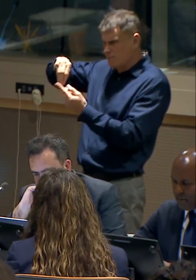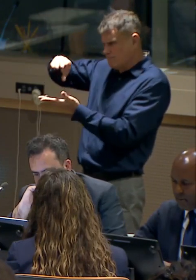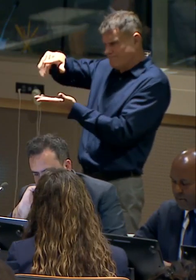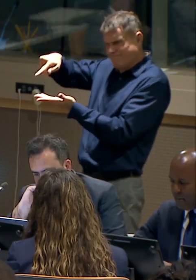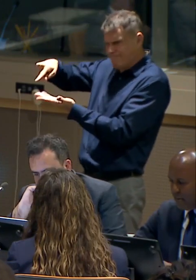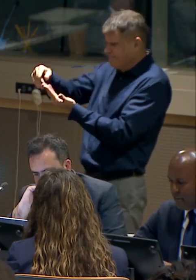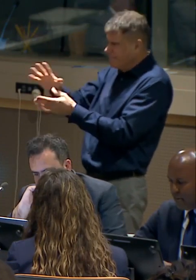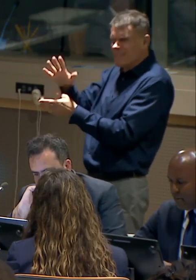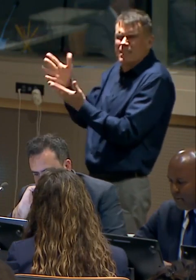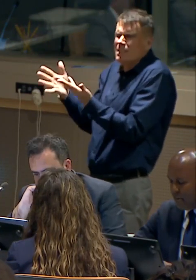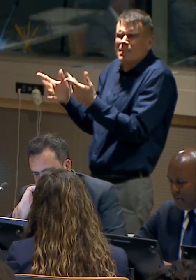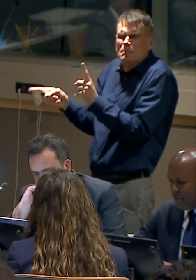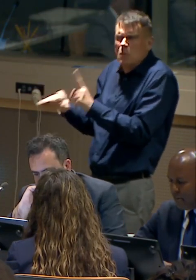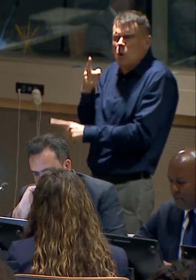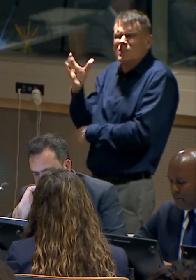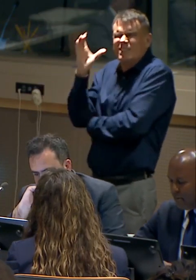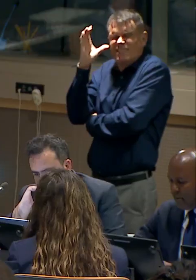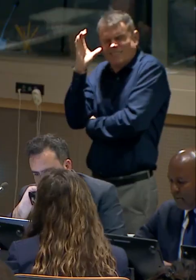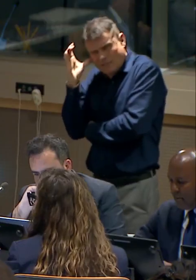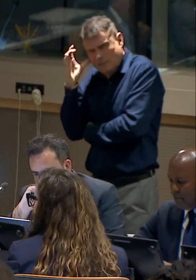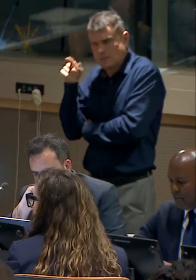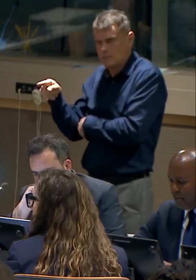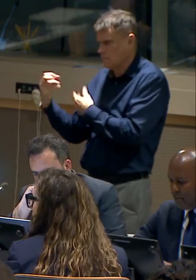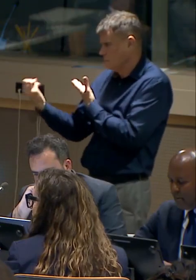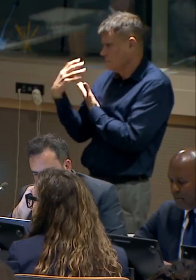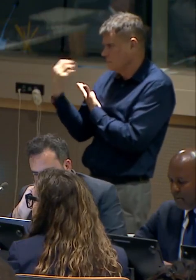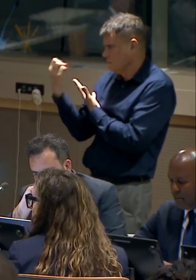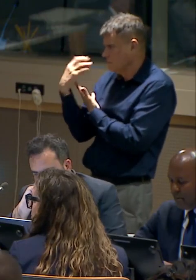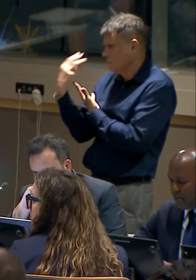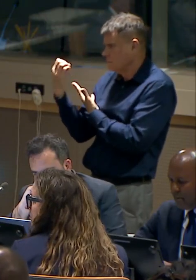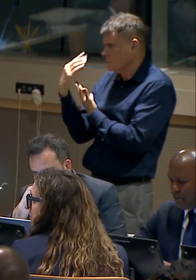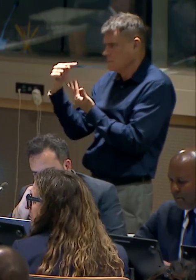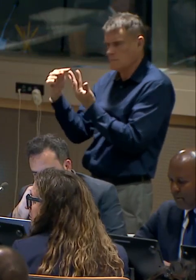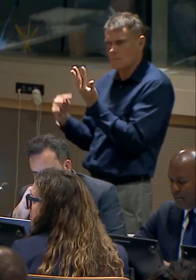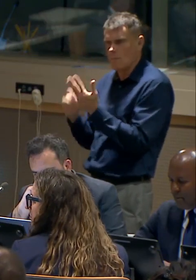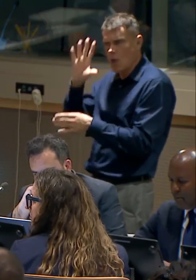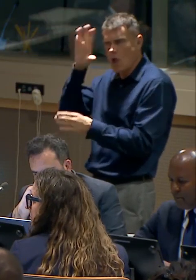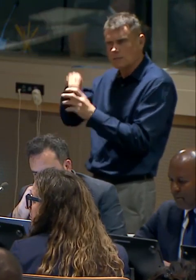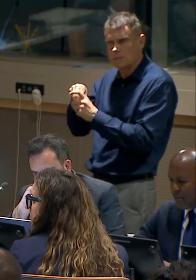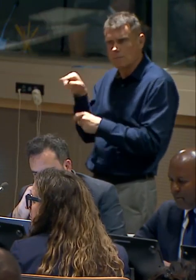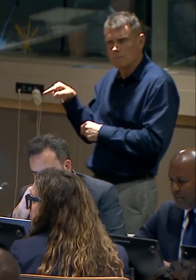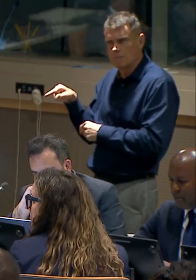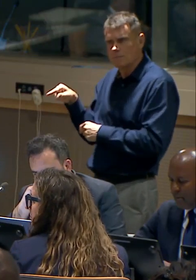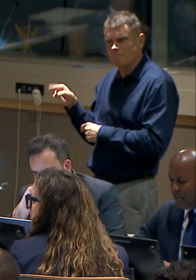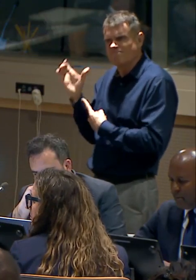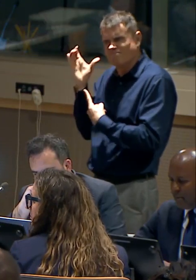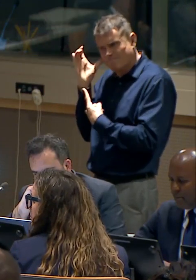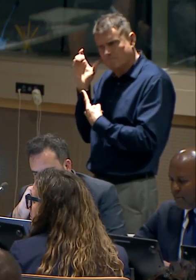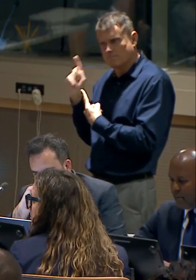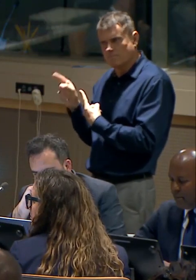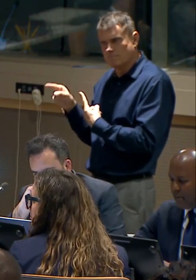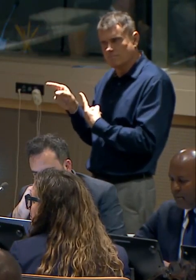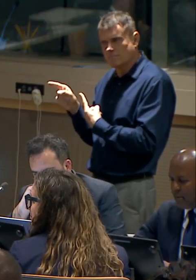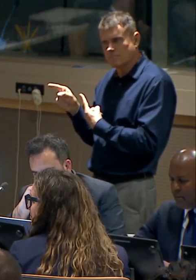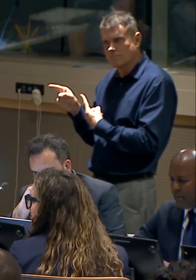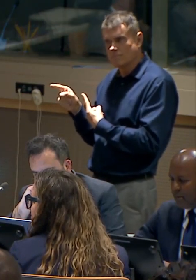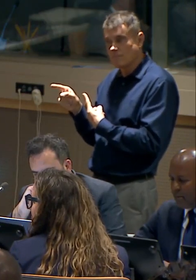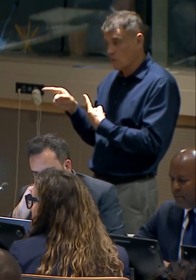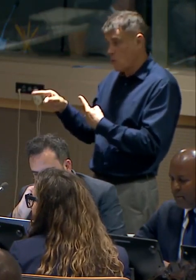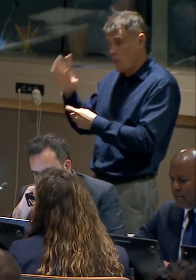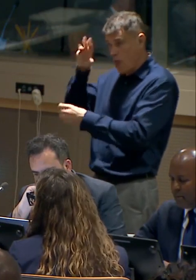hope is that this discussion helps ensure that aging autistic adults are no longer an